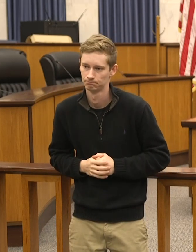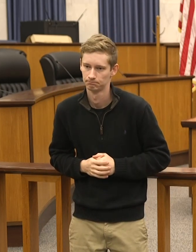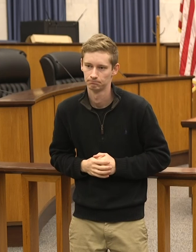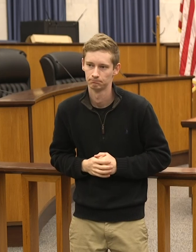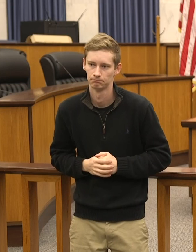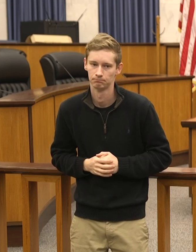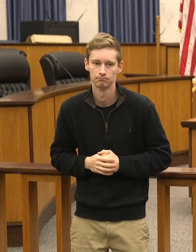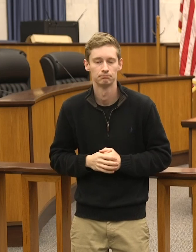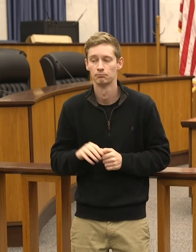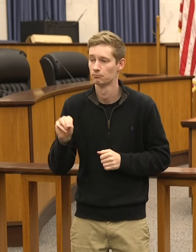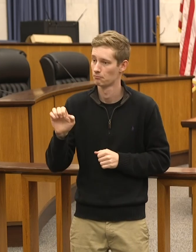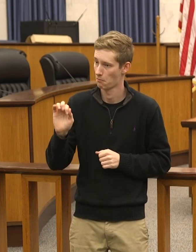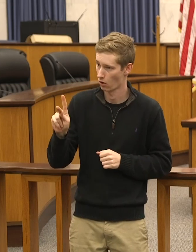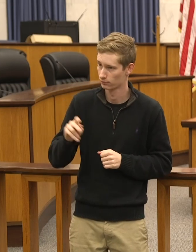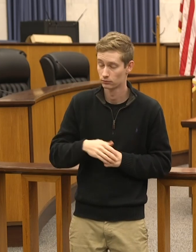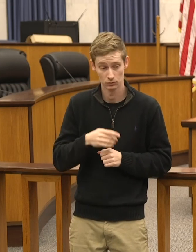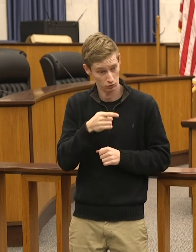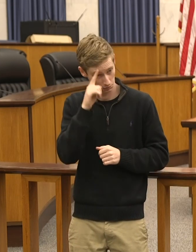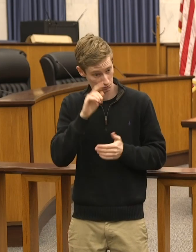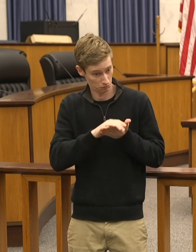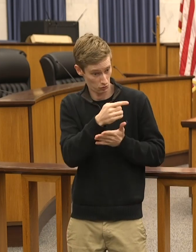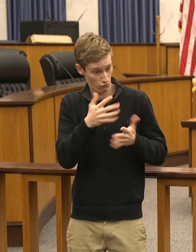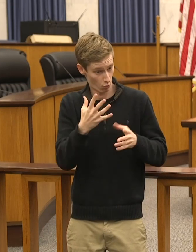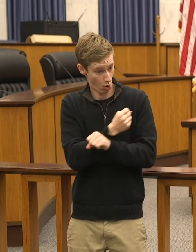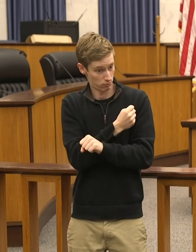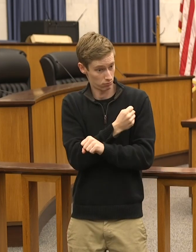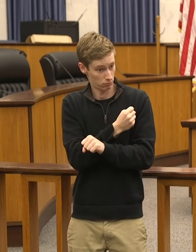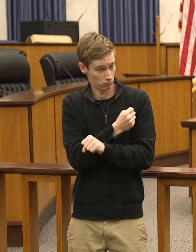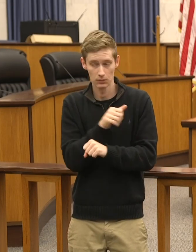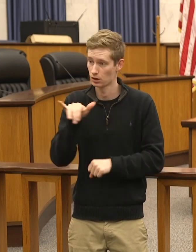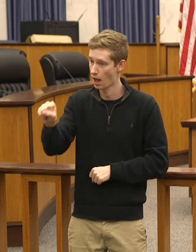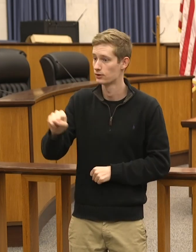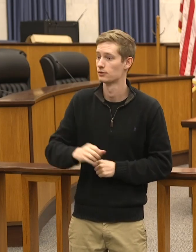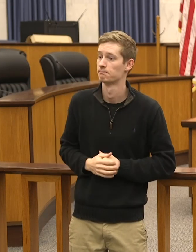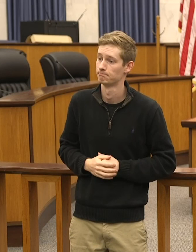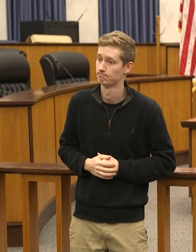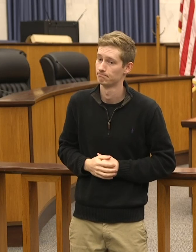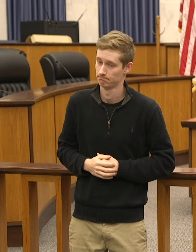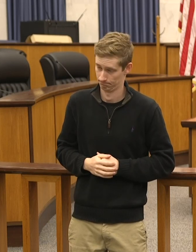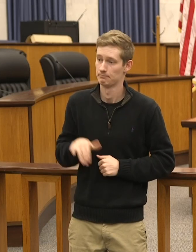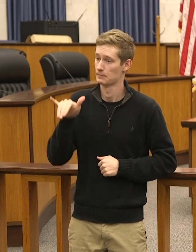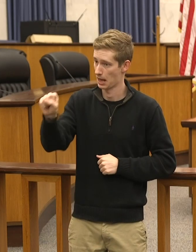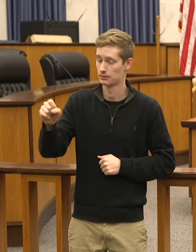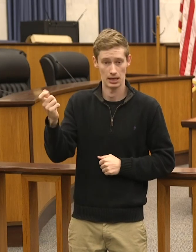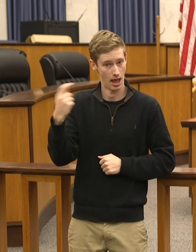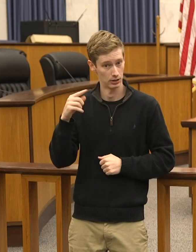Mark, do you believe standing here right now that you've won outright? Yes. The question